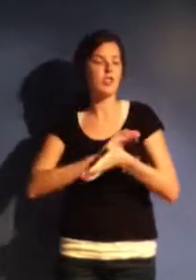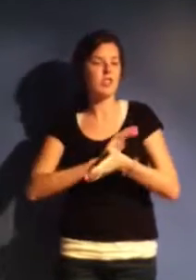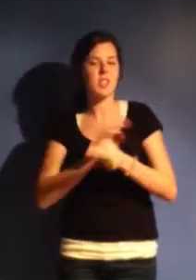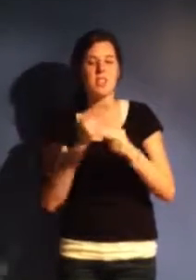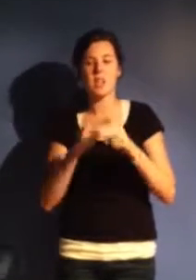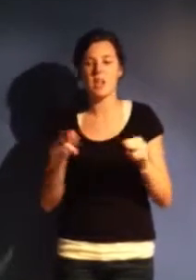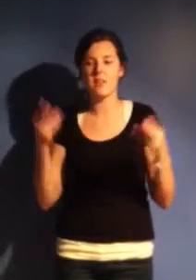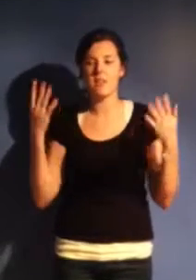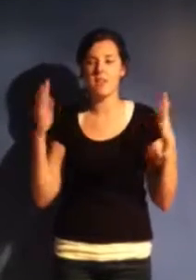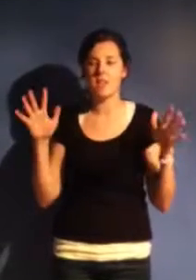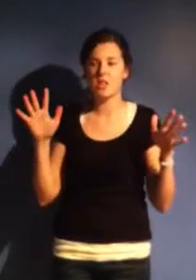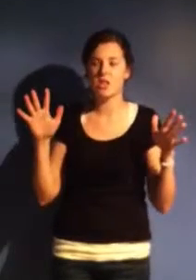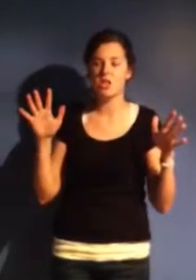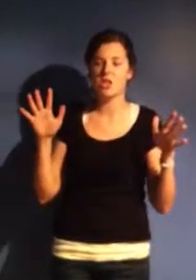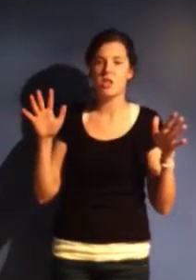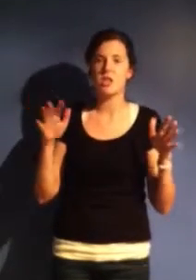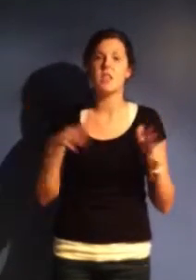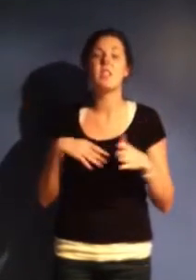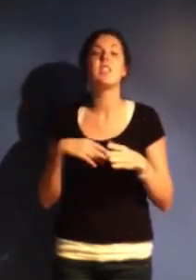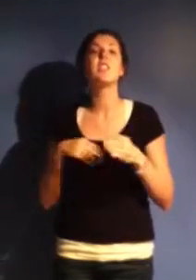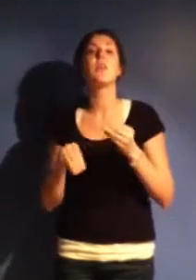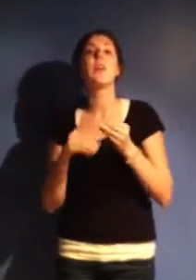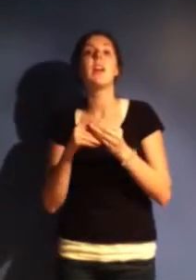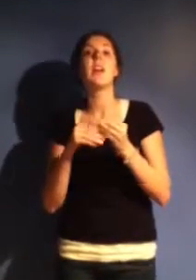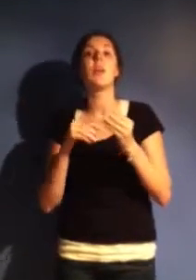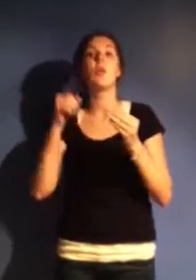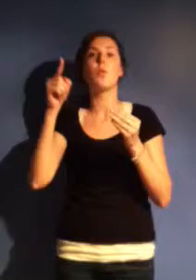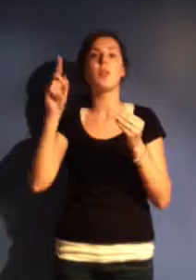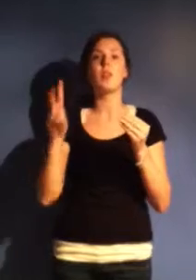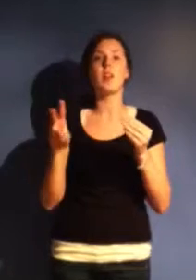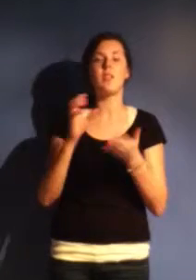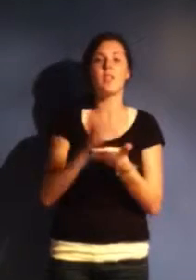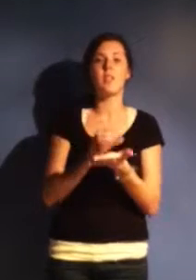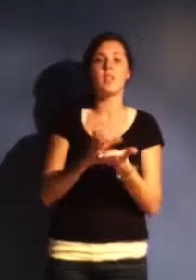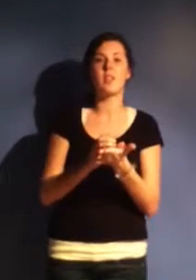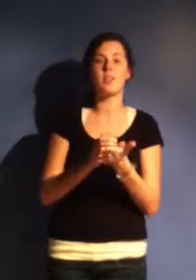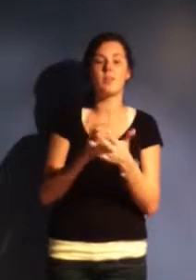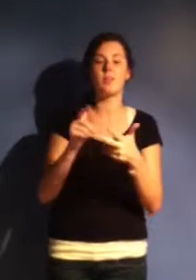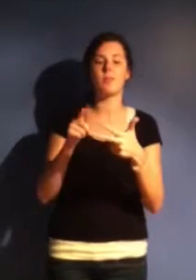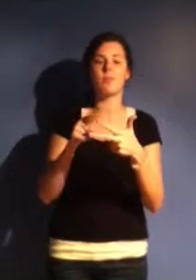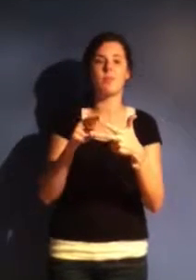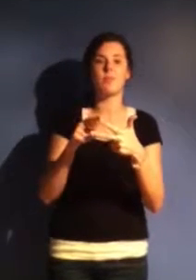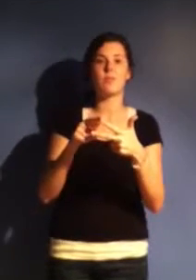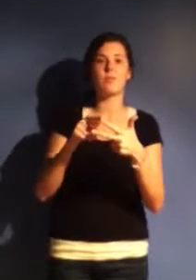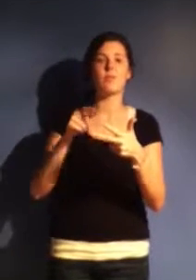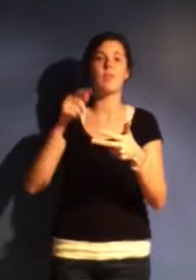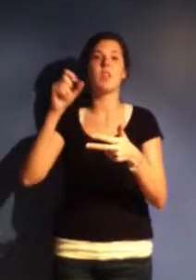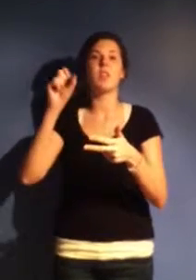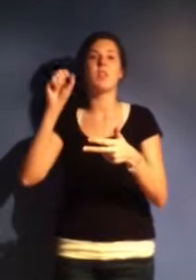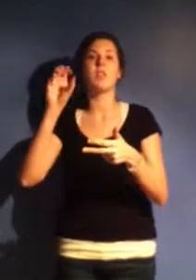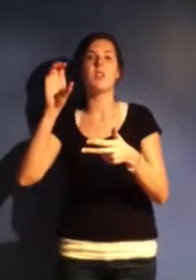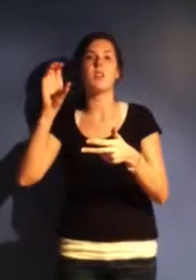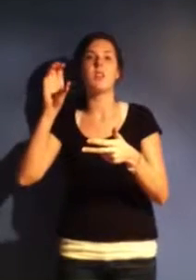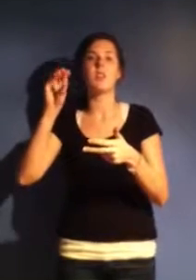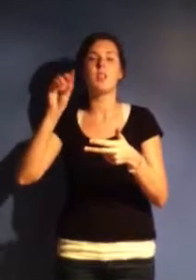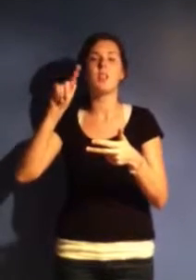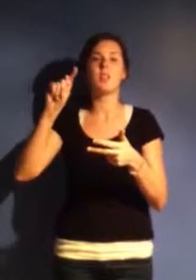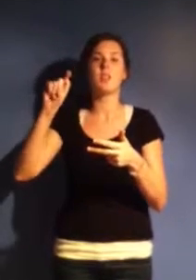a half a cup of small curd cottage cheese. With the cottage cheese, you might want to add